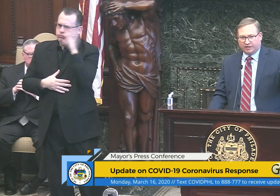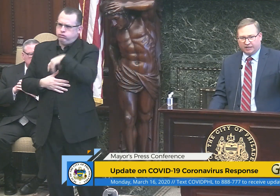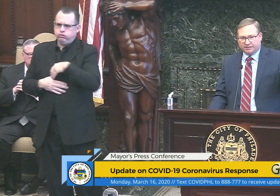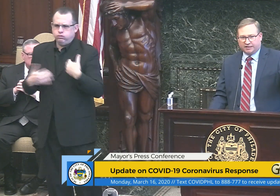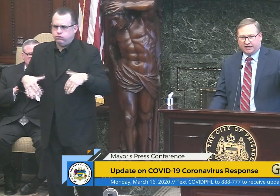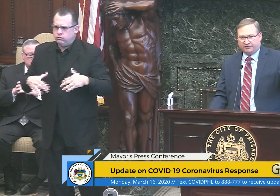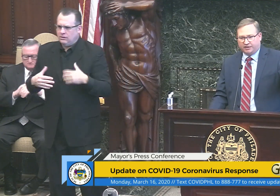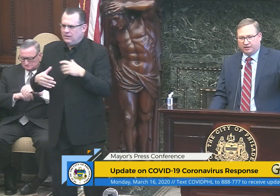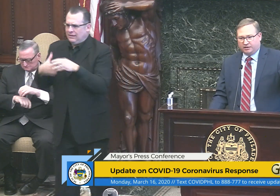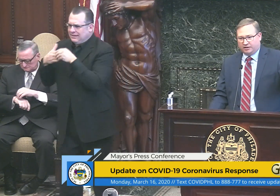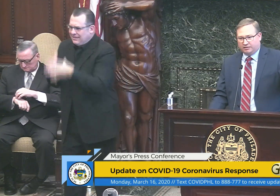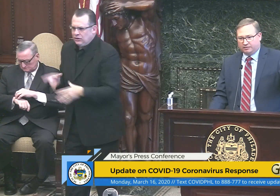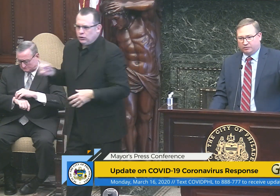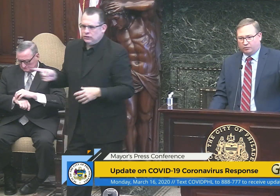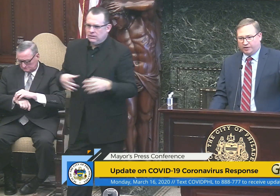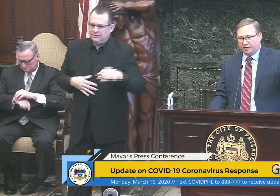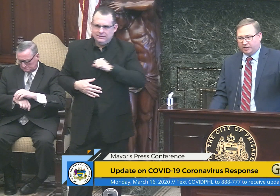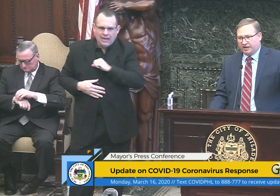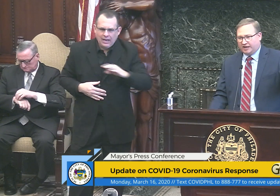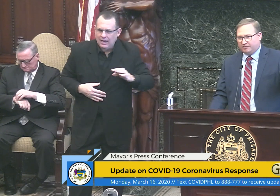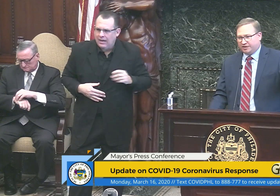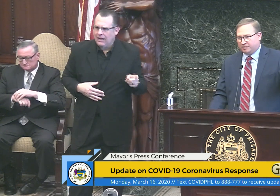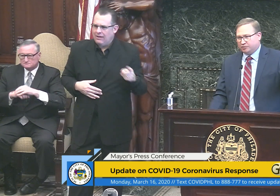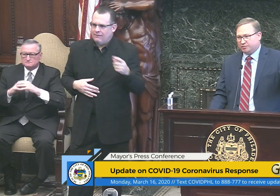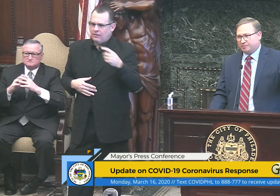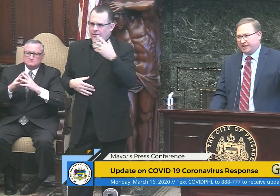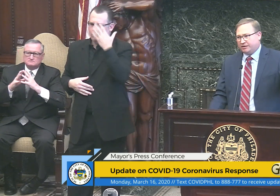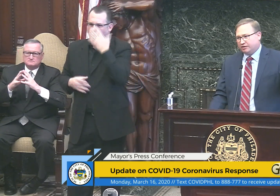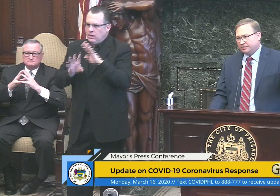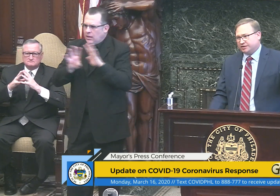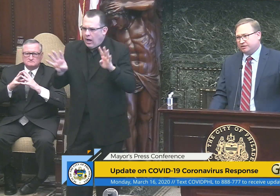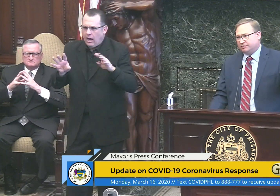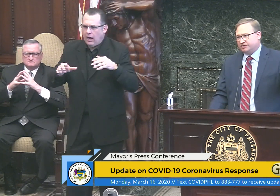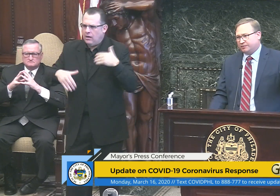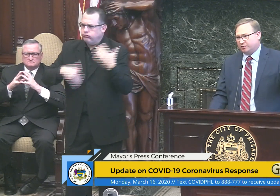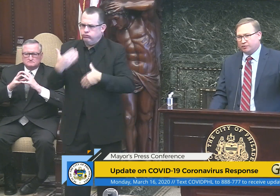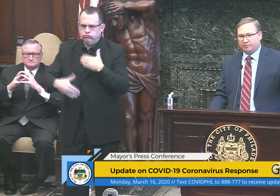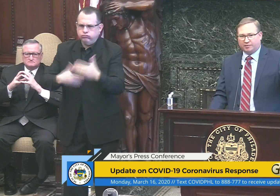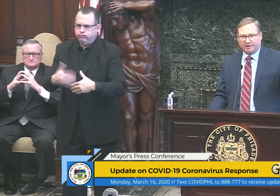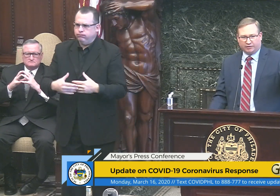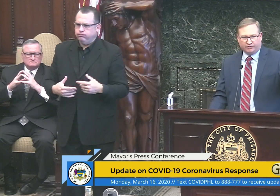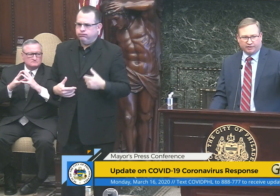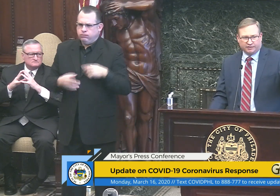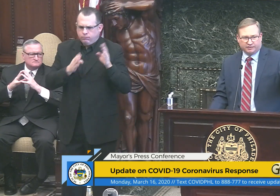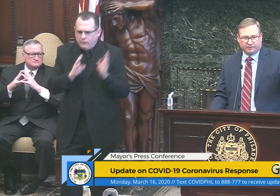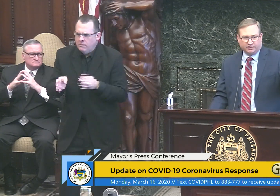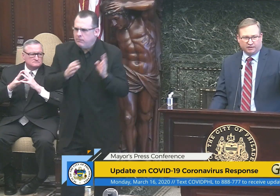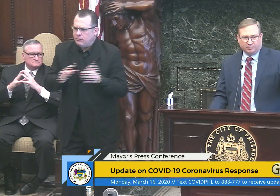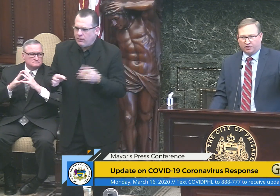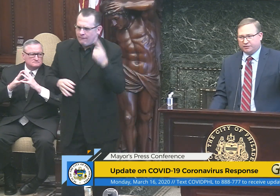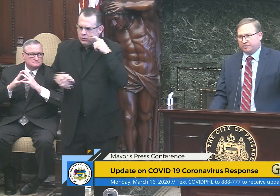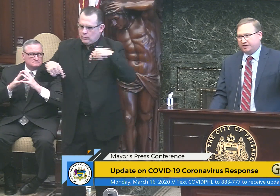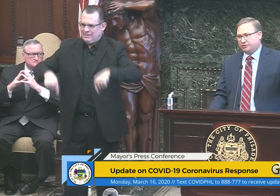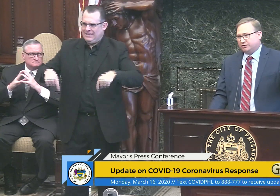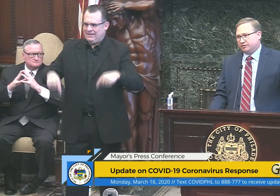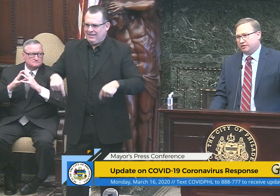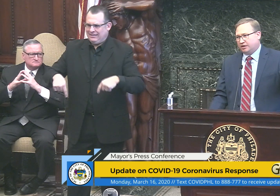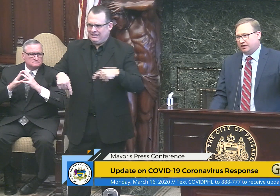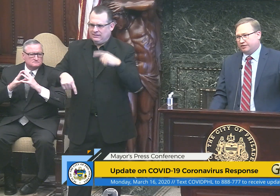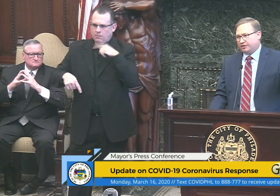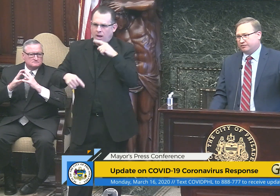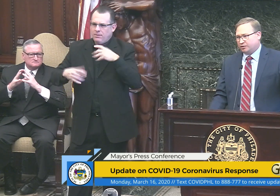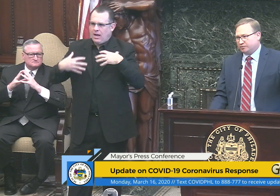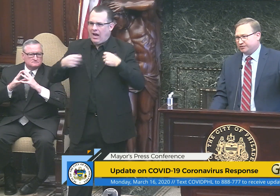and frontline staff, we have been able to prepare ourselves for both the public health crisis, but also to make